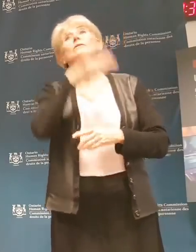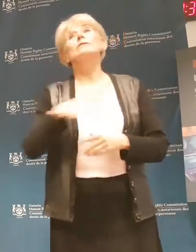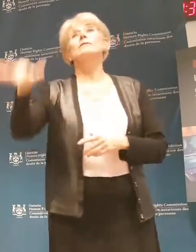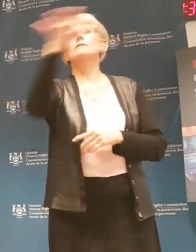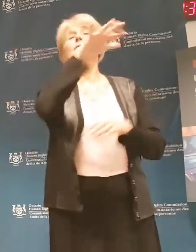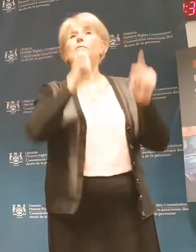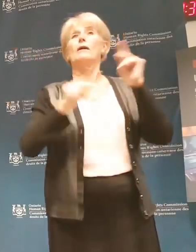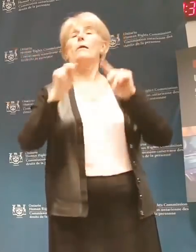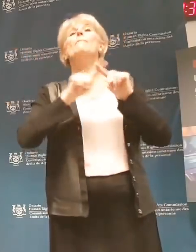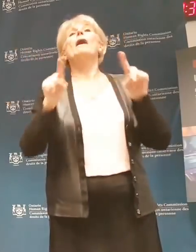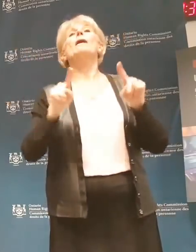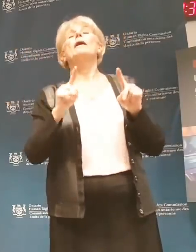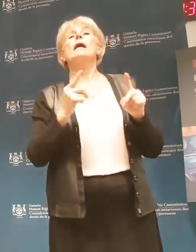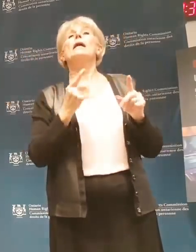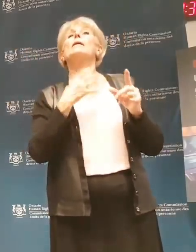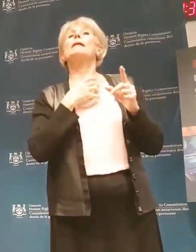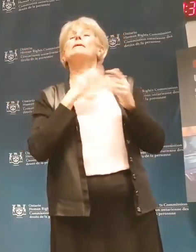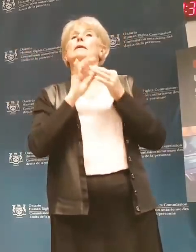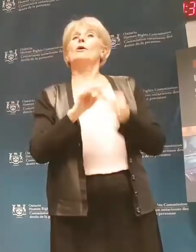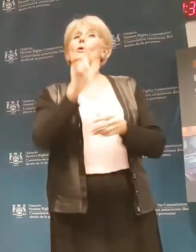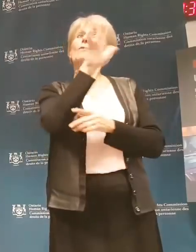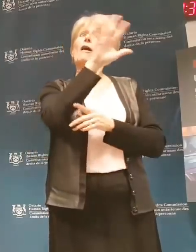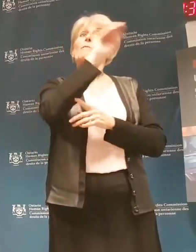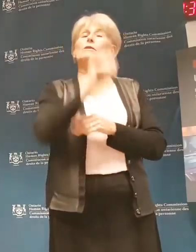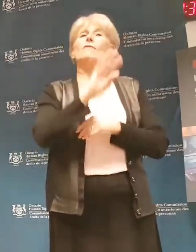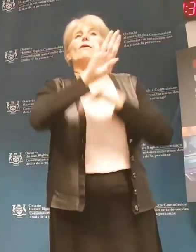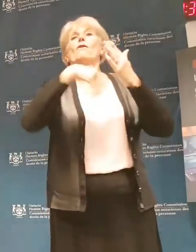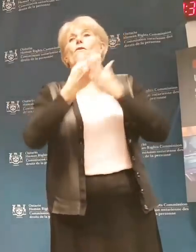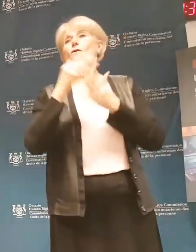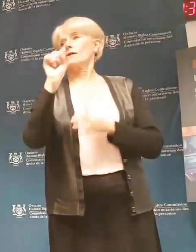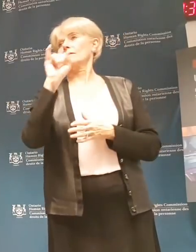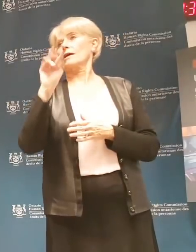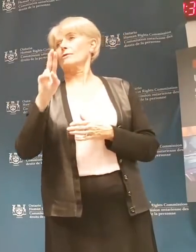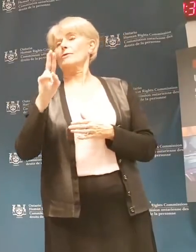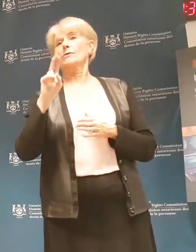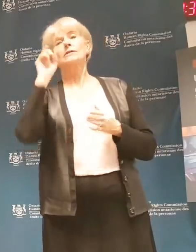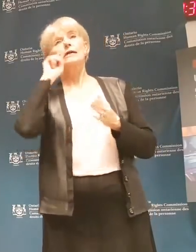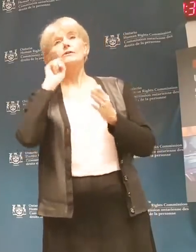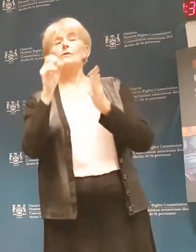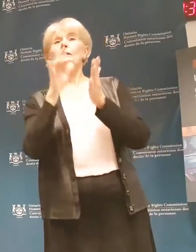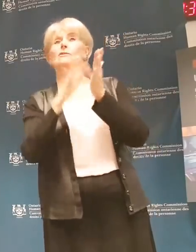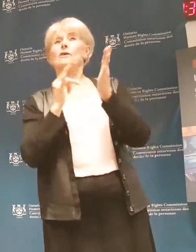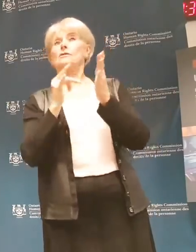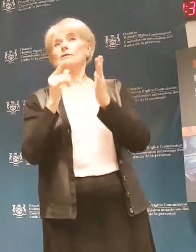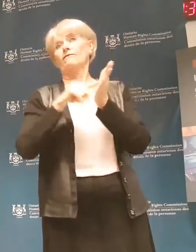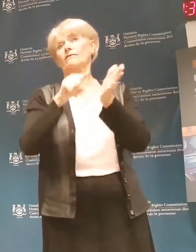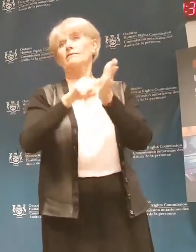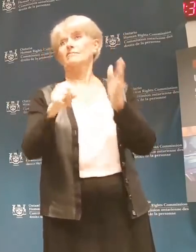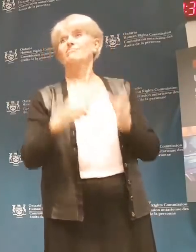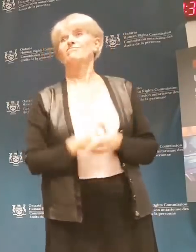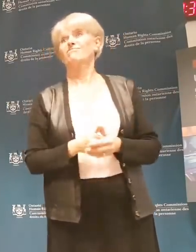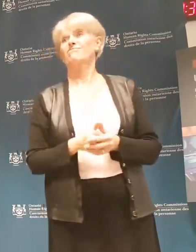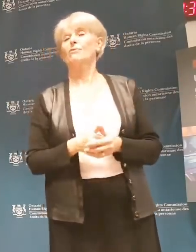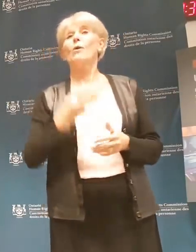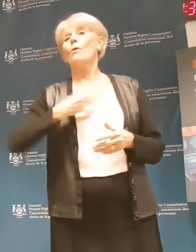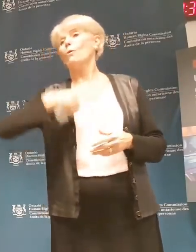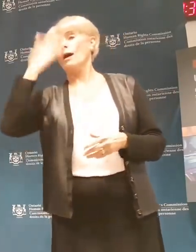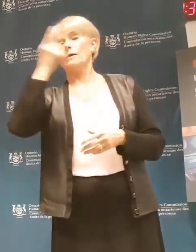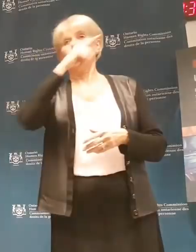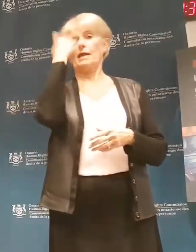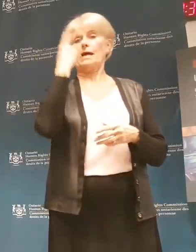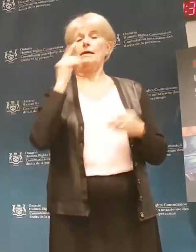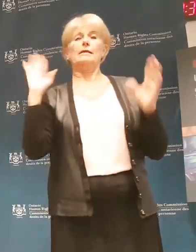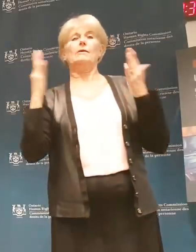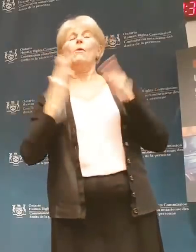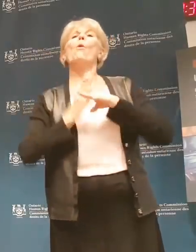population, but were complainants in 25% of all SIU sexual assault investigations. White and black people appear